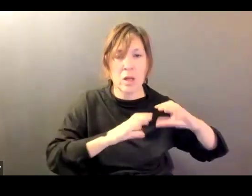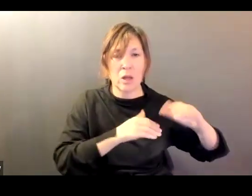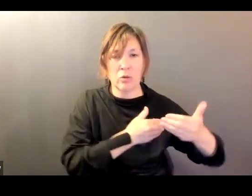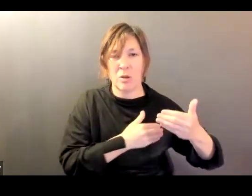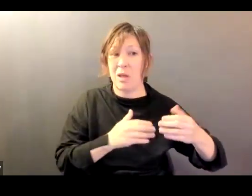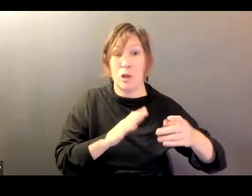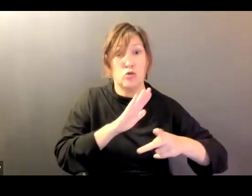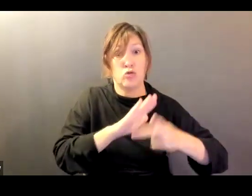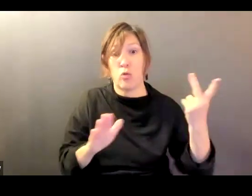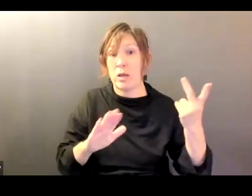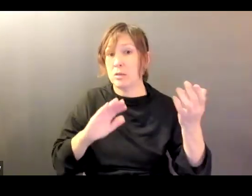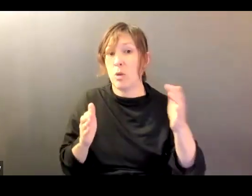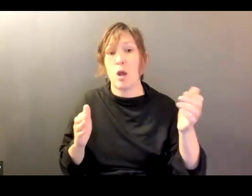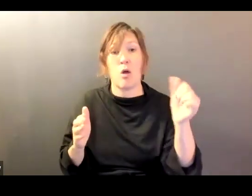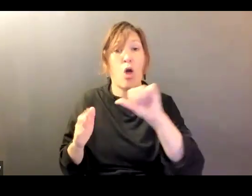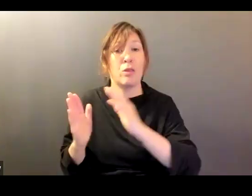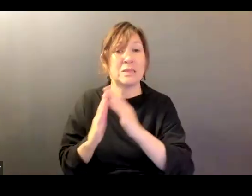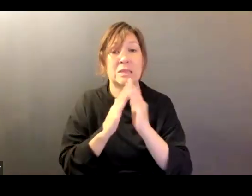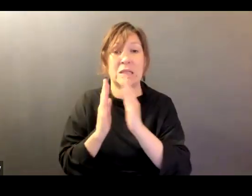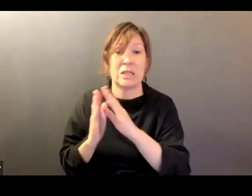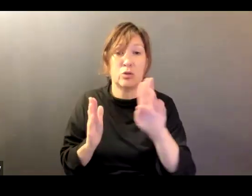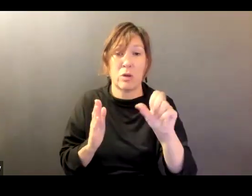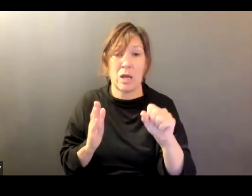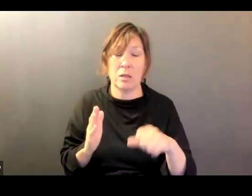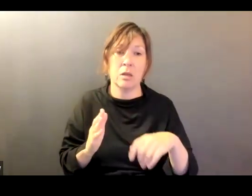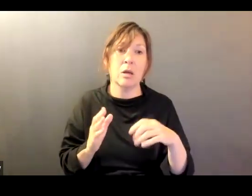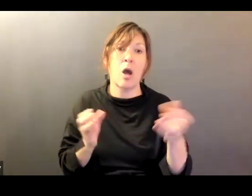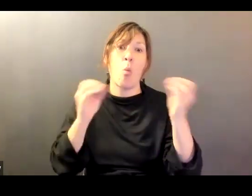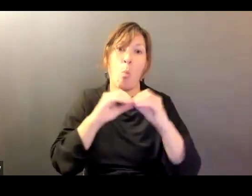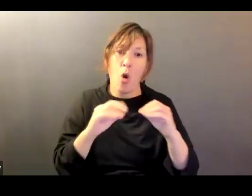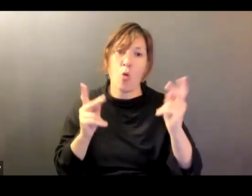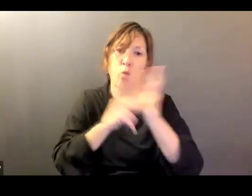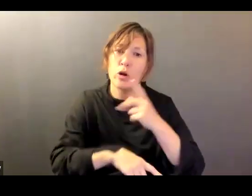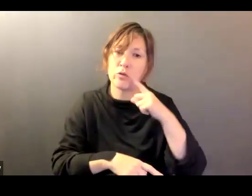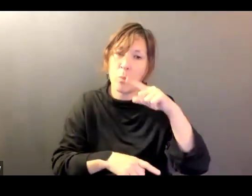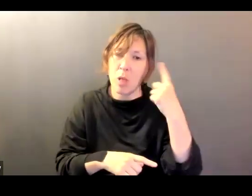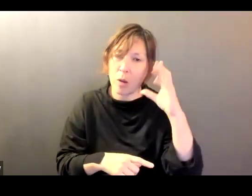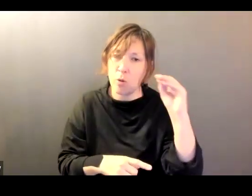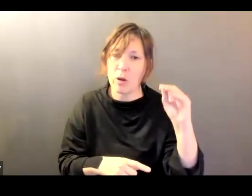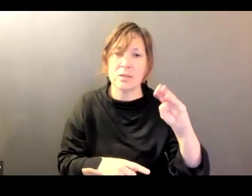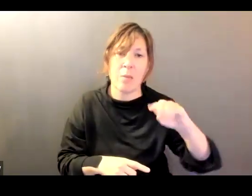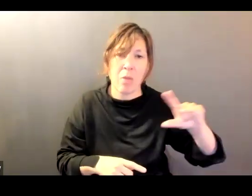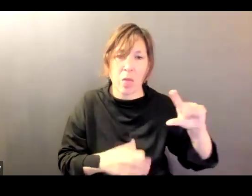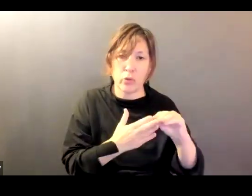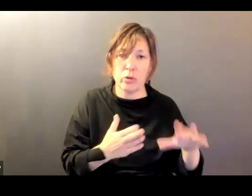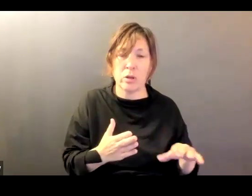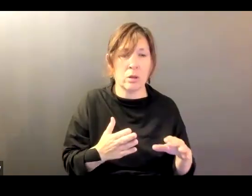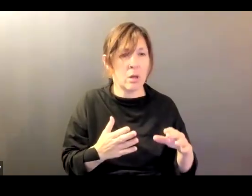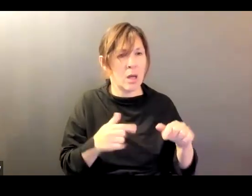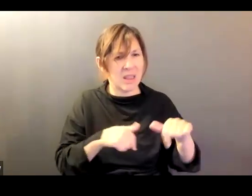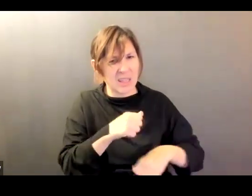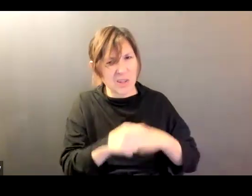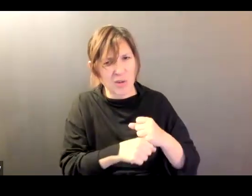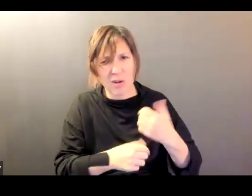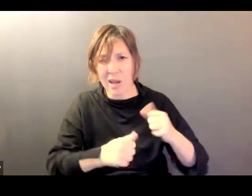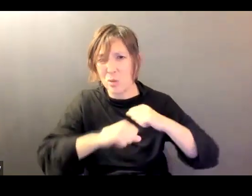rates, Black boys, again, and multilingual learners disproportionately affected. What are the sort of protections that are in place this year to